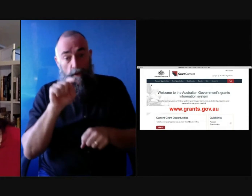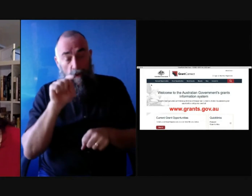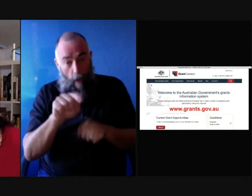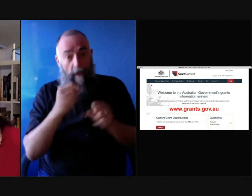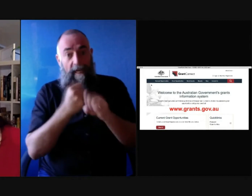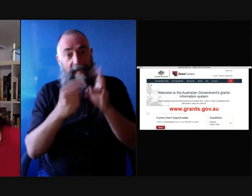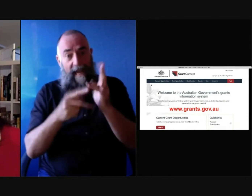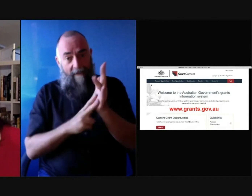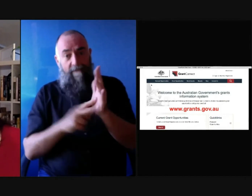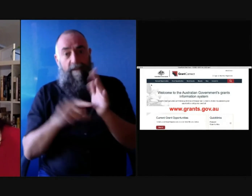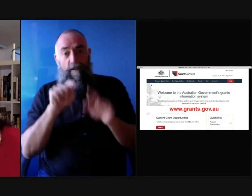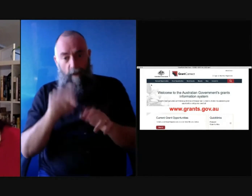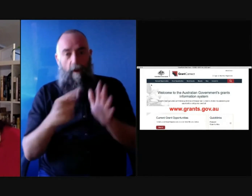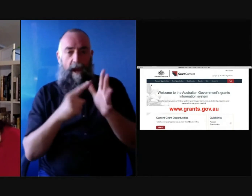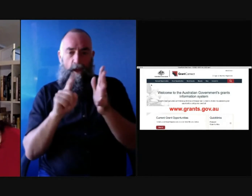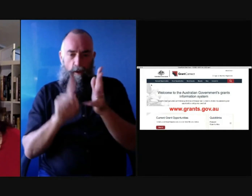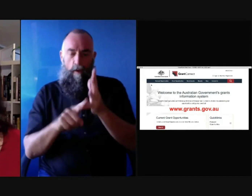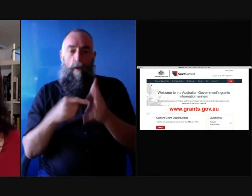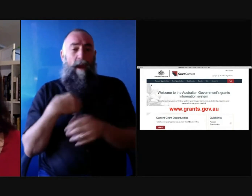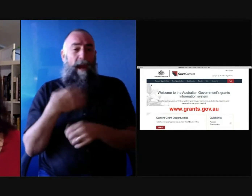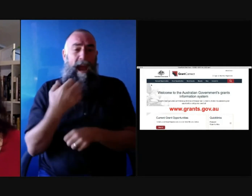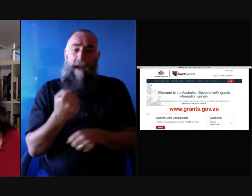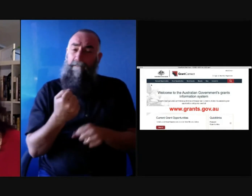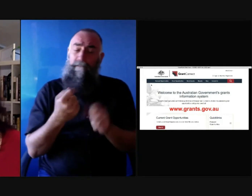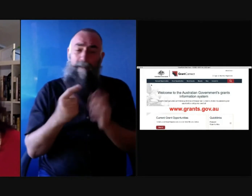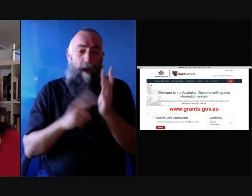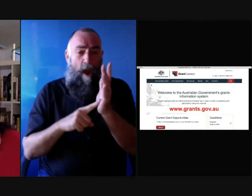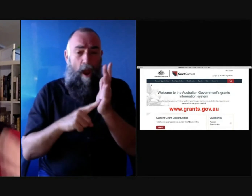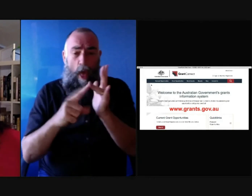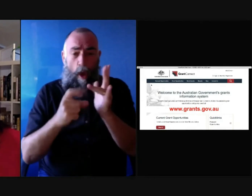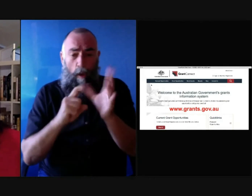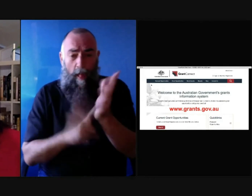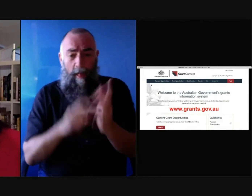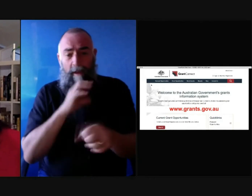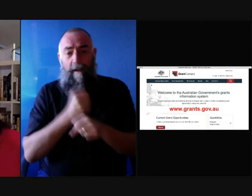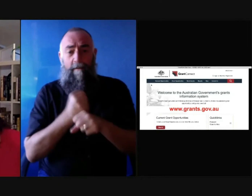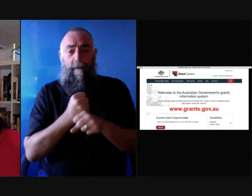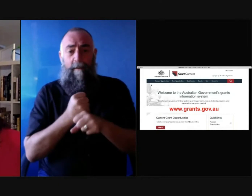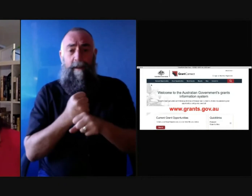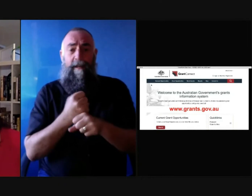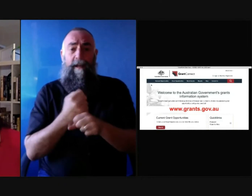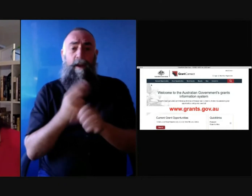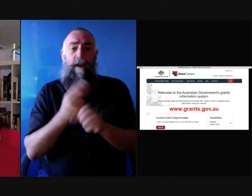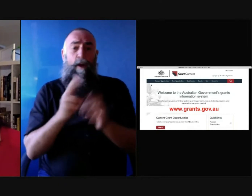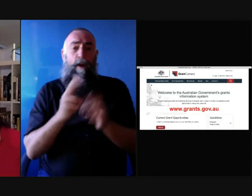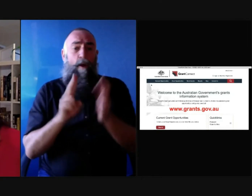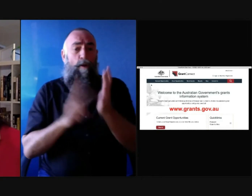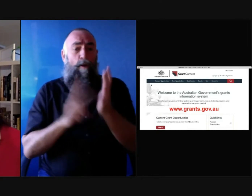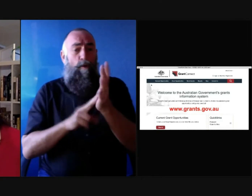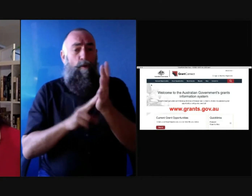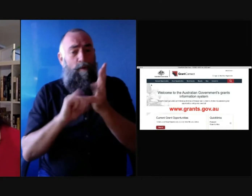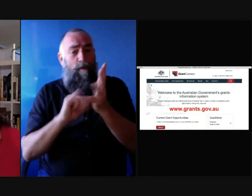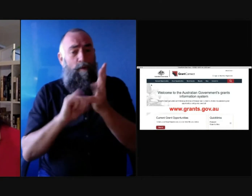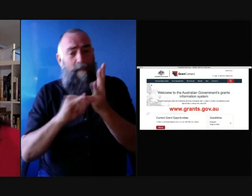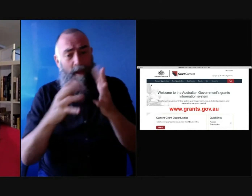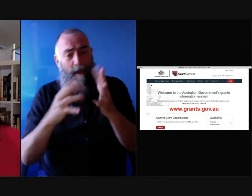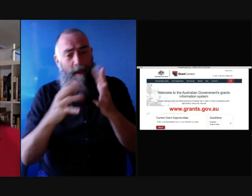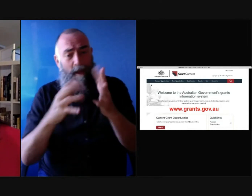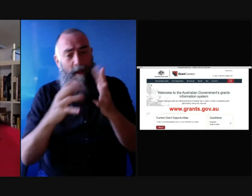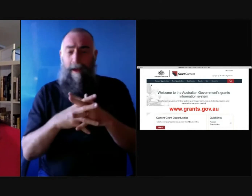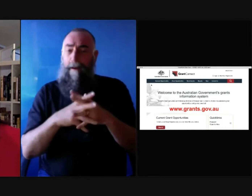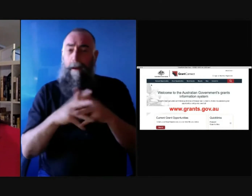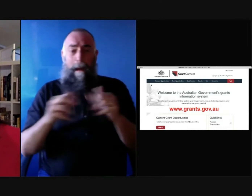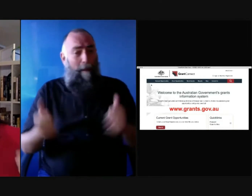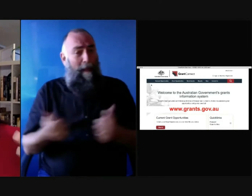There are also state grants, local government grants. There's more and more money being released all the time. So make sure when you're looking around